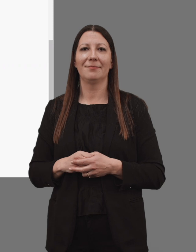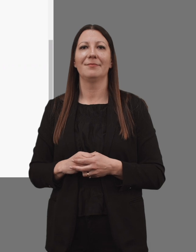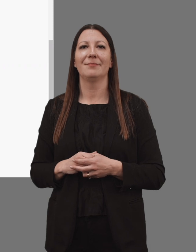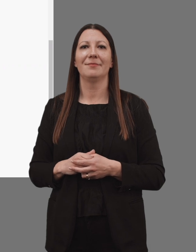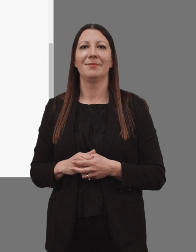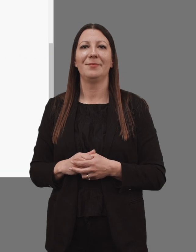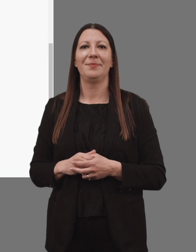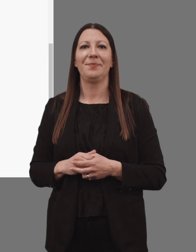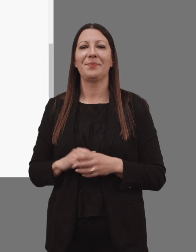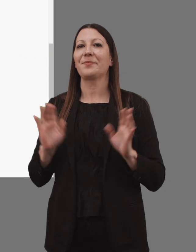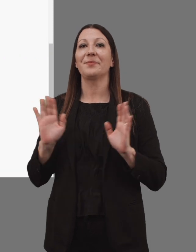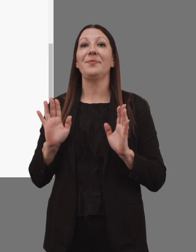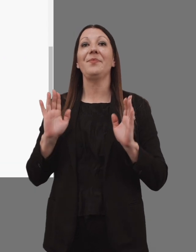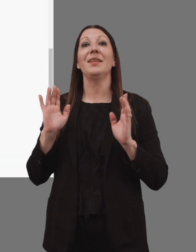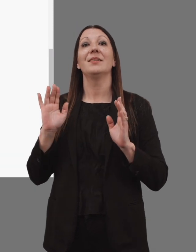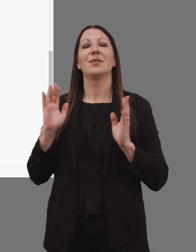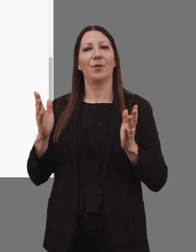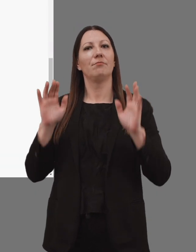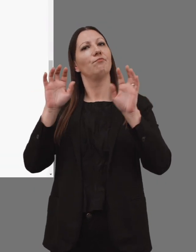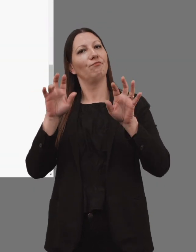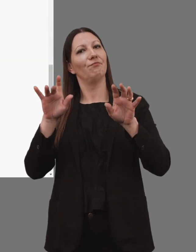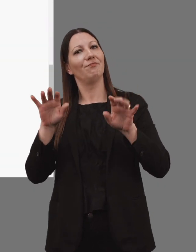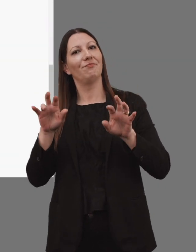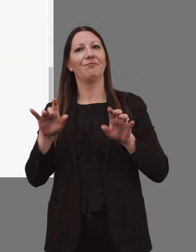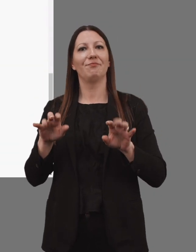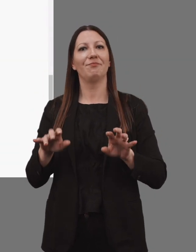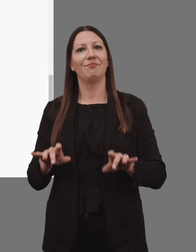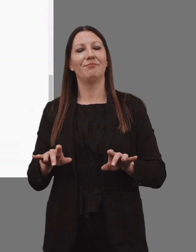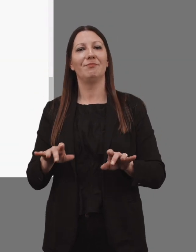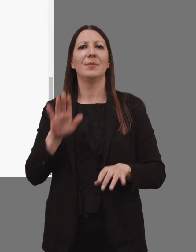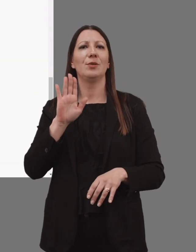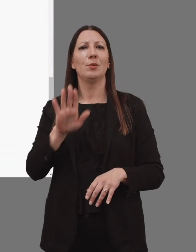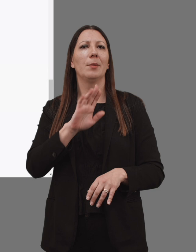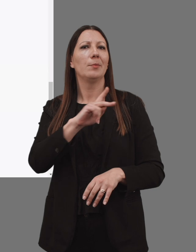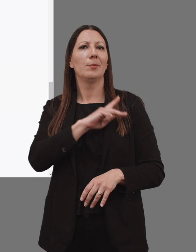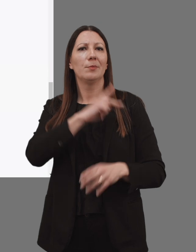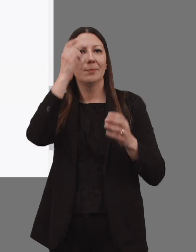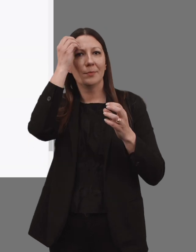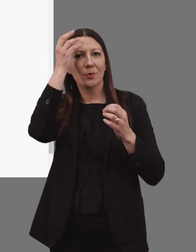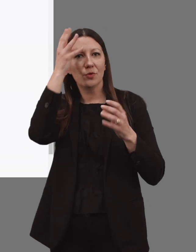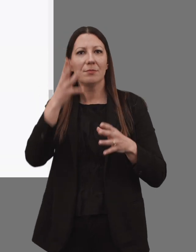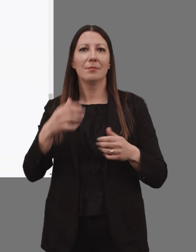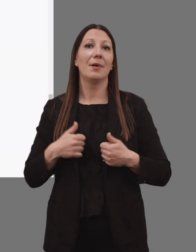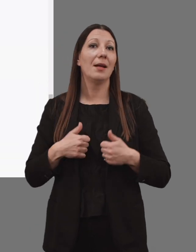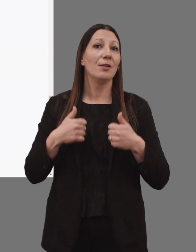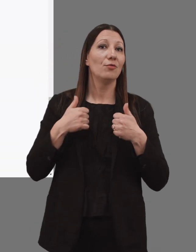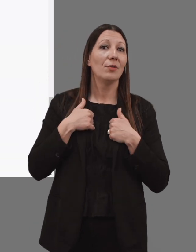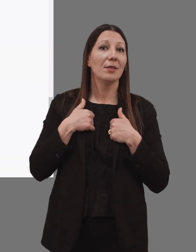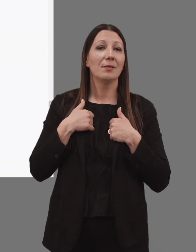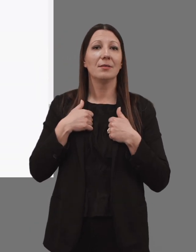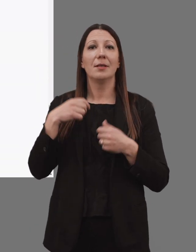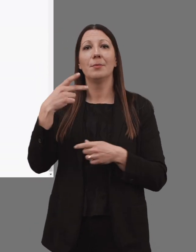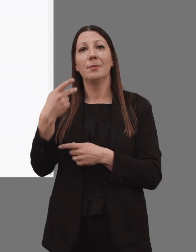here. And then we'll start to fill in our address information, postal